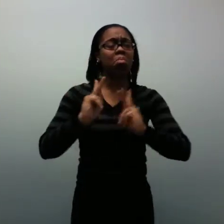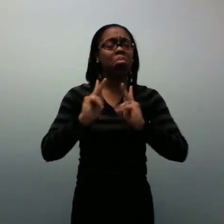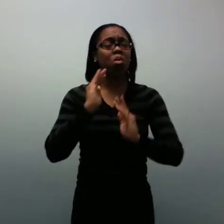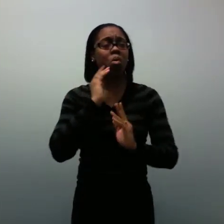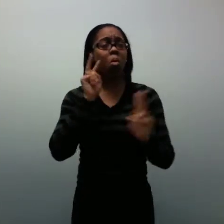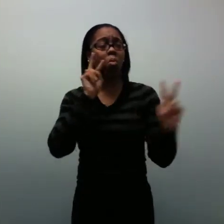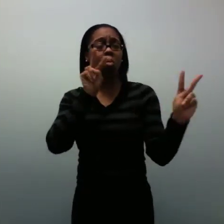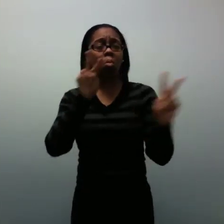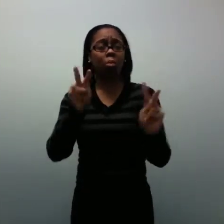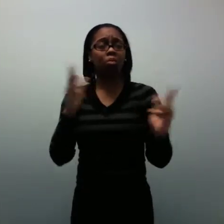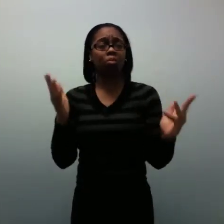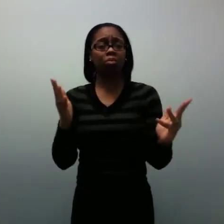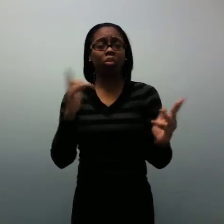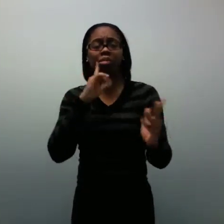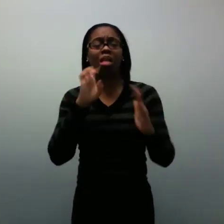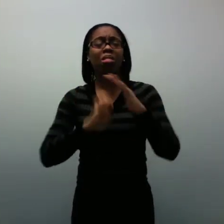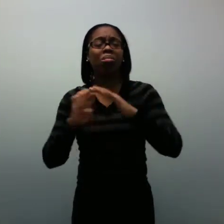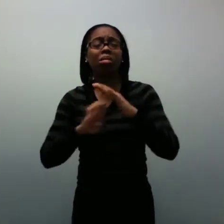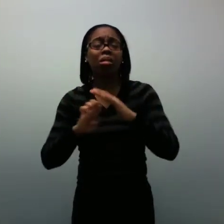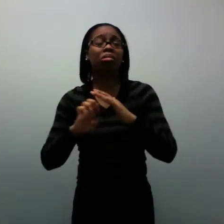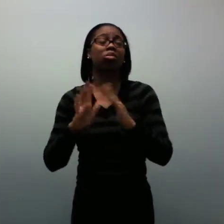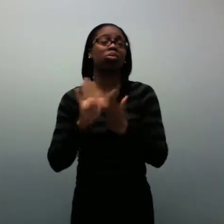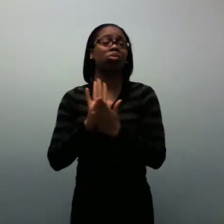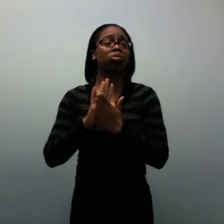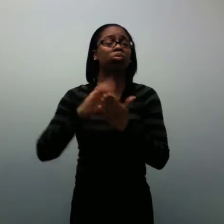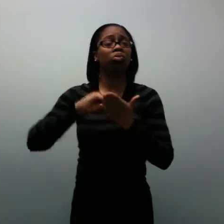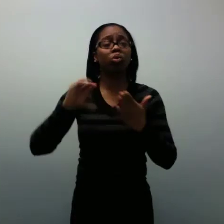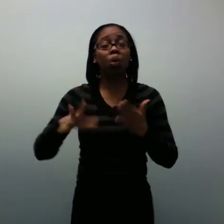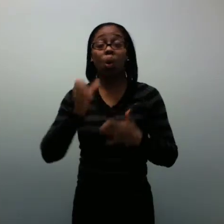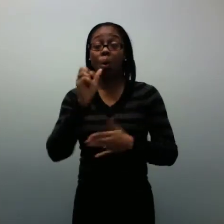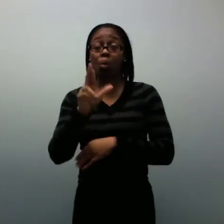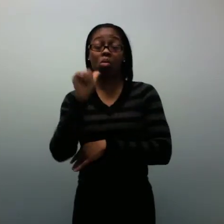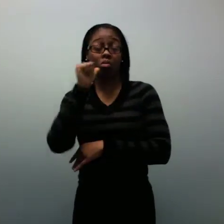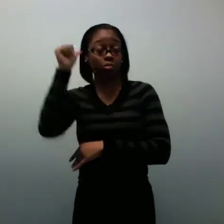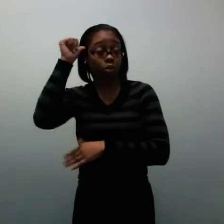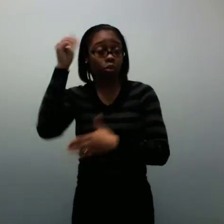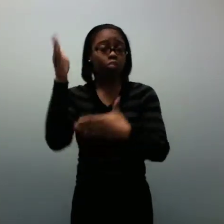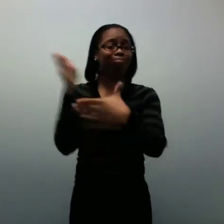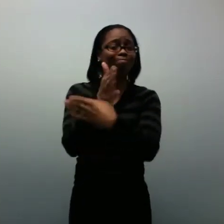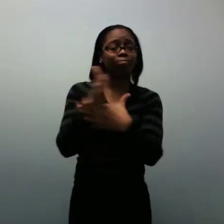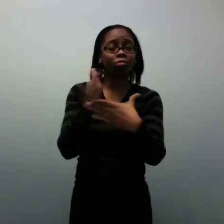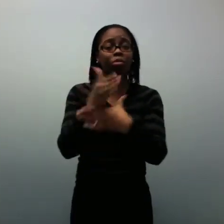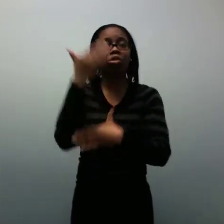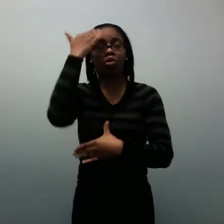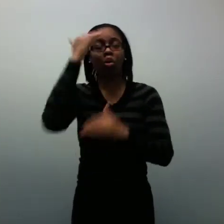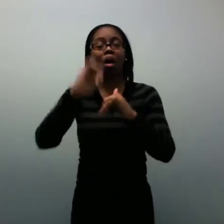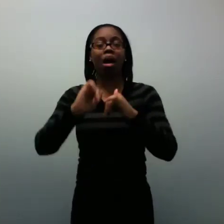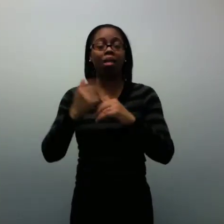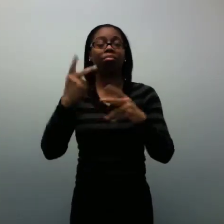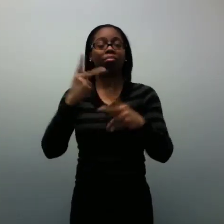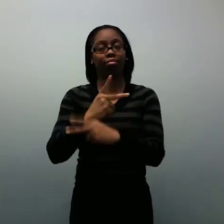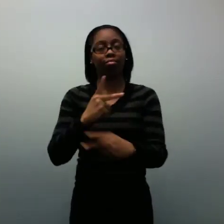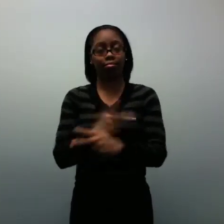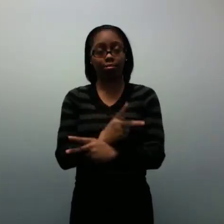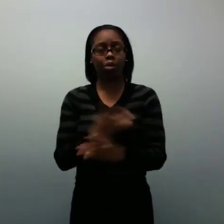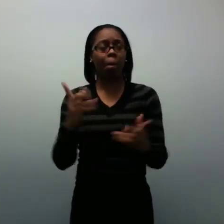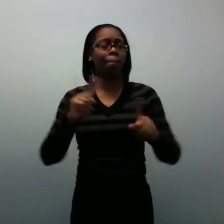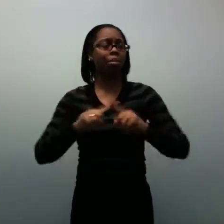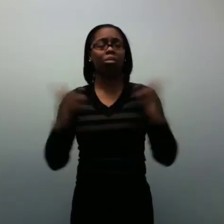an elementary school age student or an adult or something in between, you know how to multiply. But what is multiplication? And hopefully,